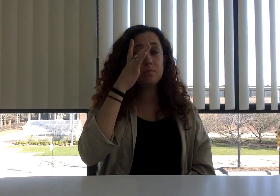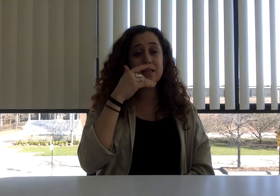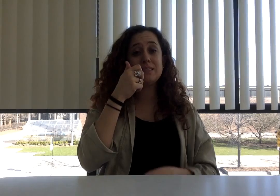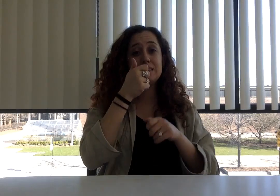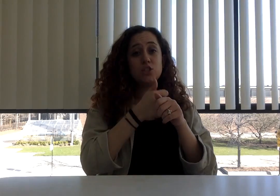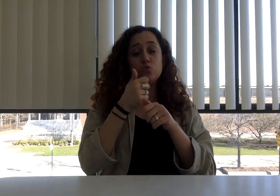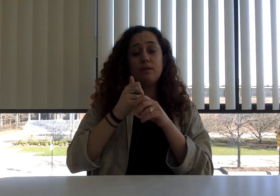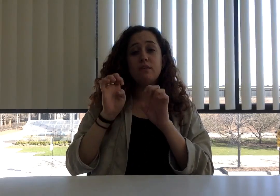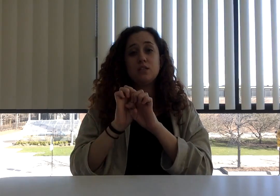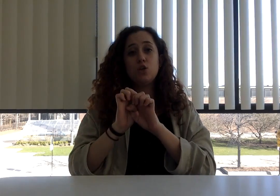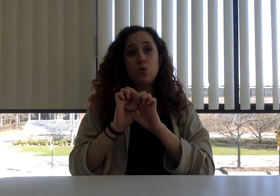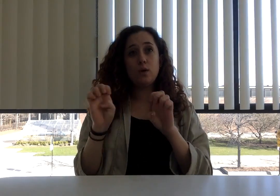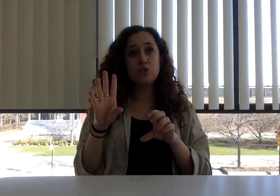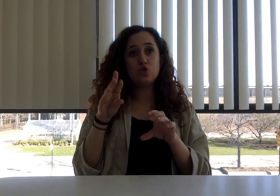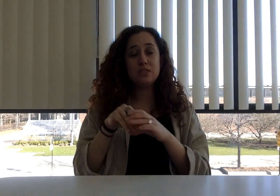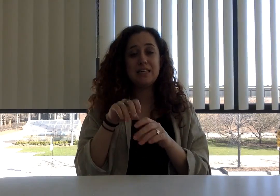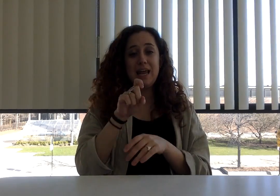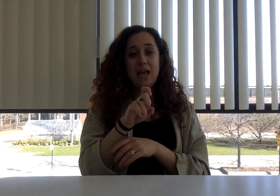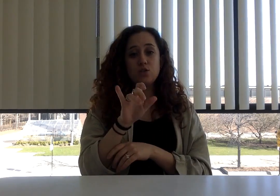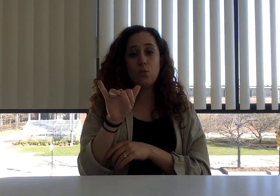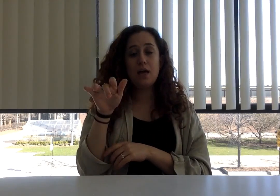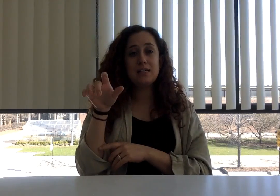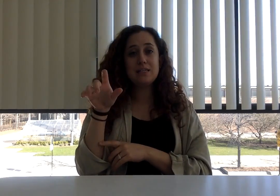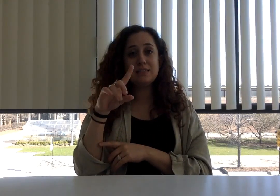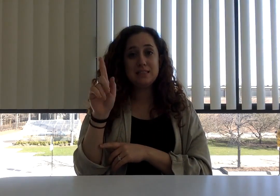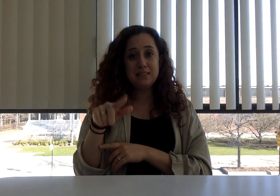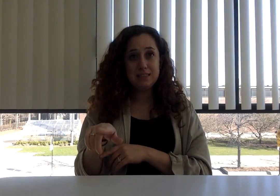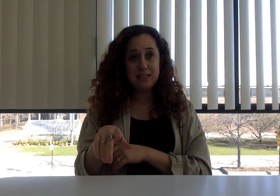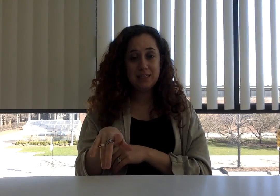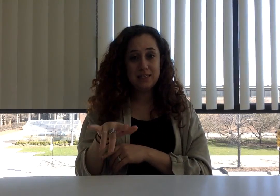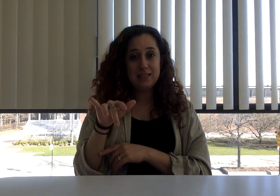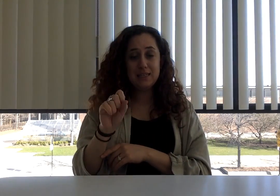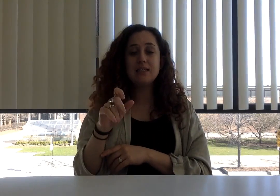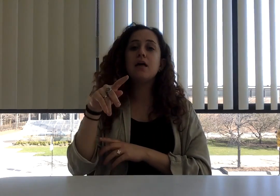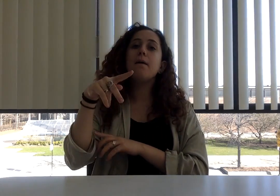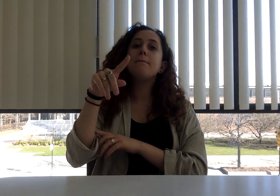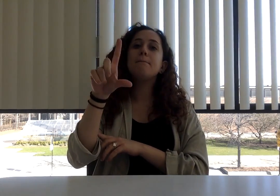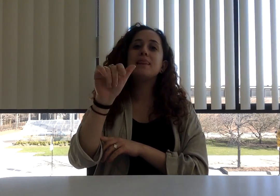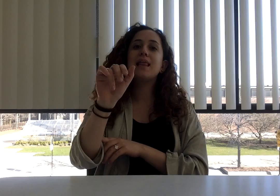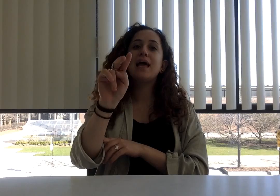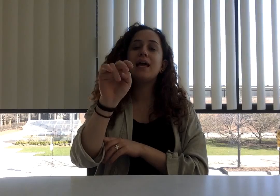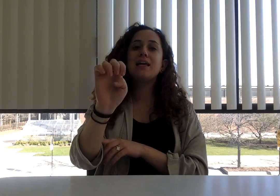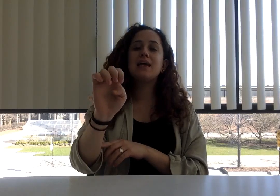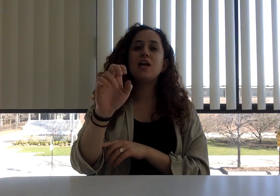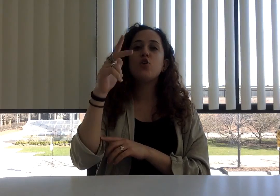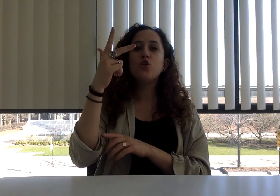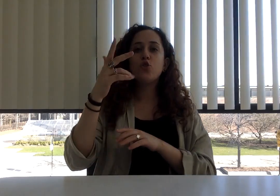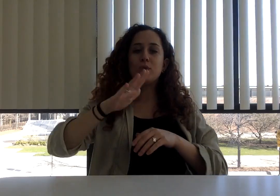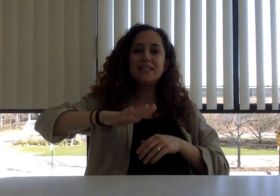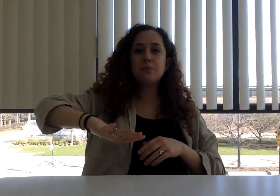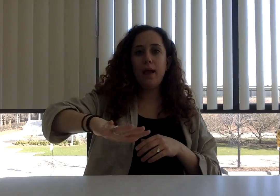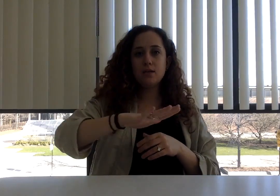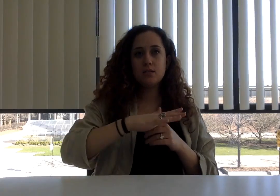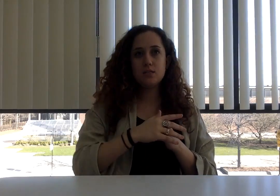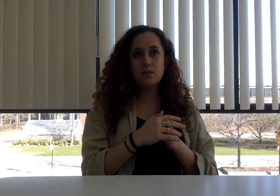y, and z is a plane in 3 space. And everybody take a look up here. When two